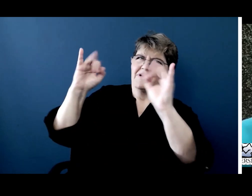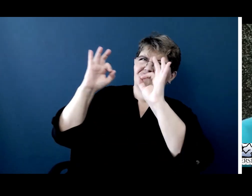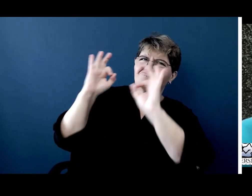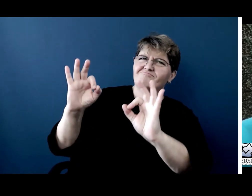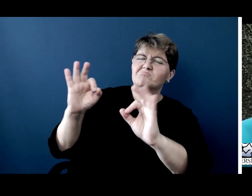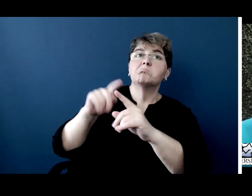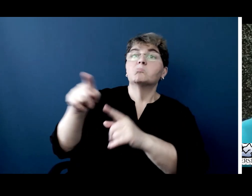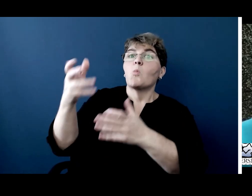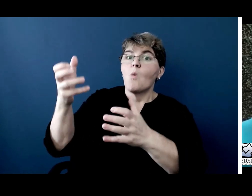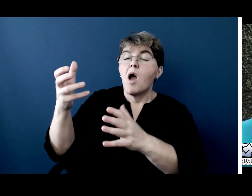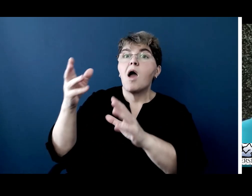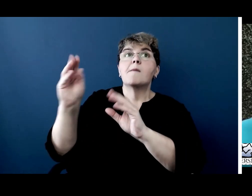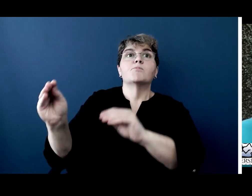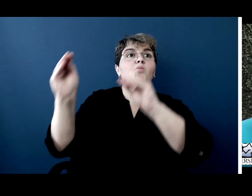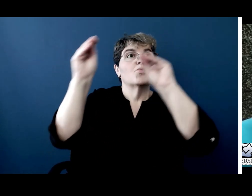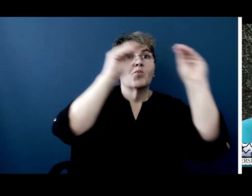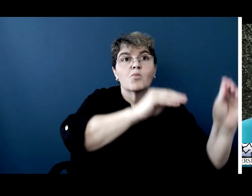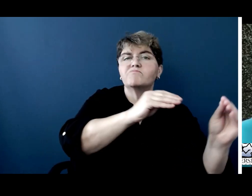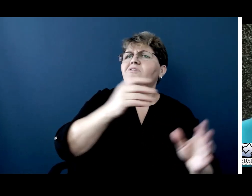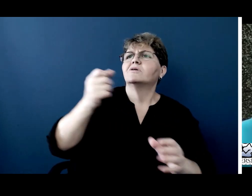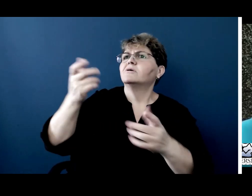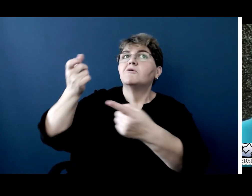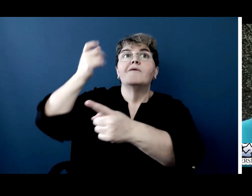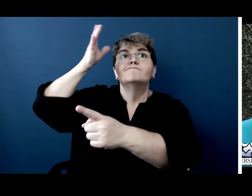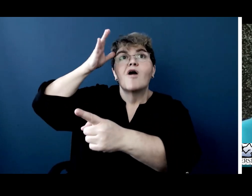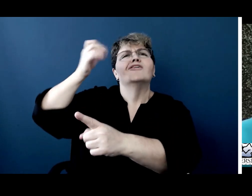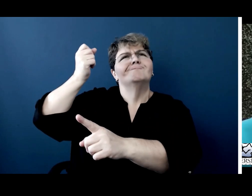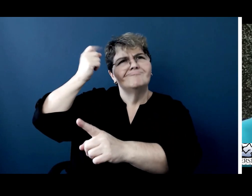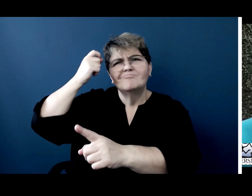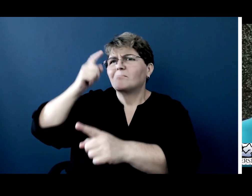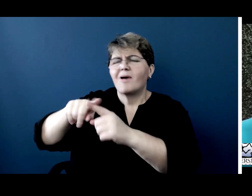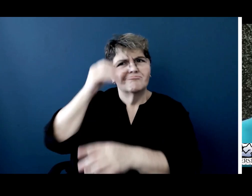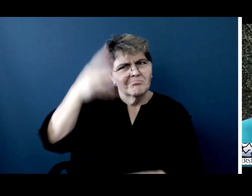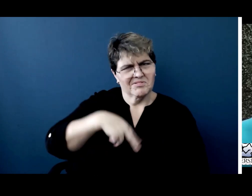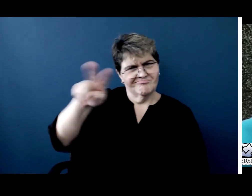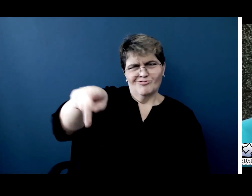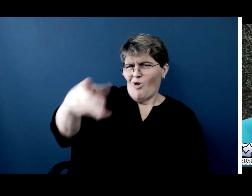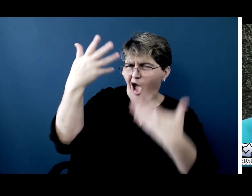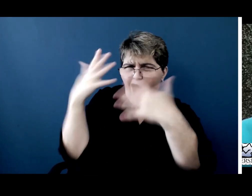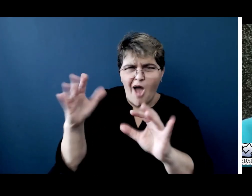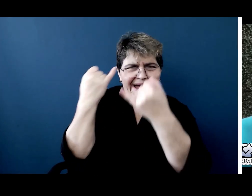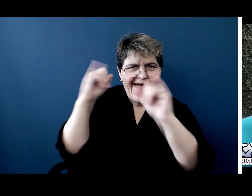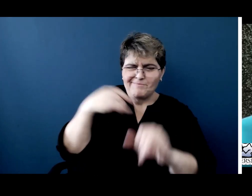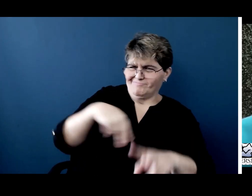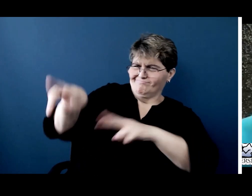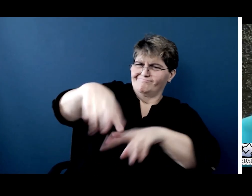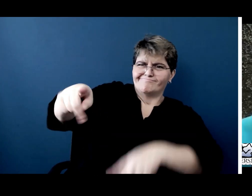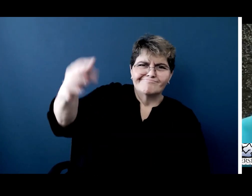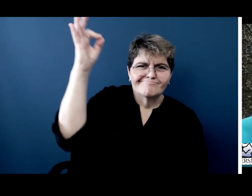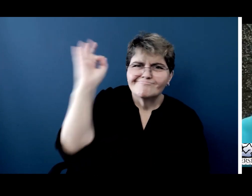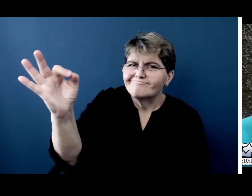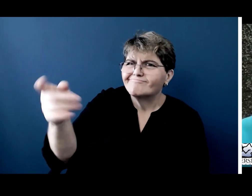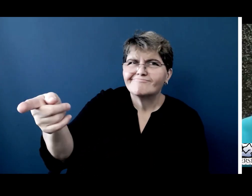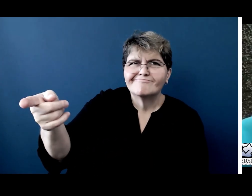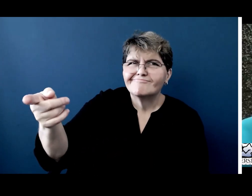sounds like you and your dad kind of take care of each other, which is Yeah. beautiful. But I do support your goal. I hope that you Thanks. continue to work